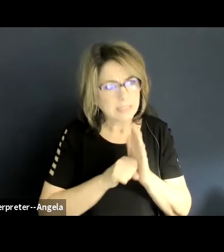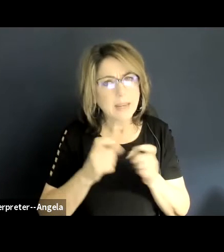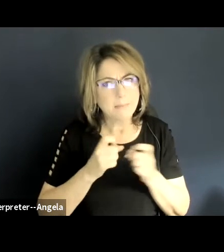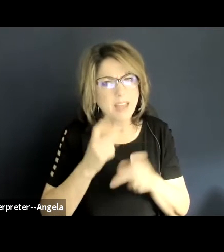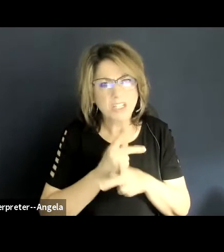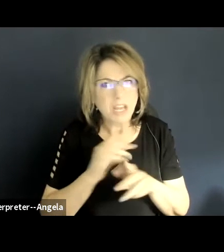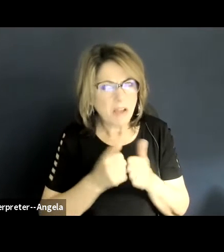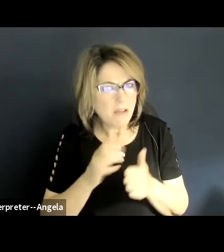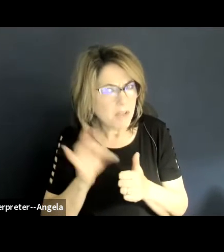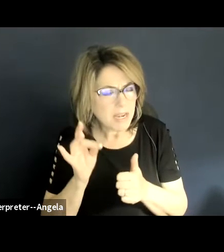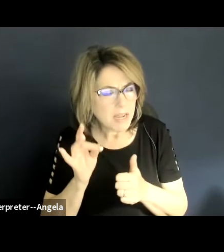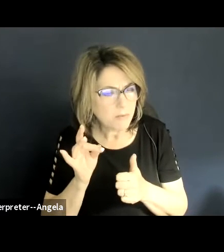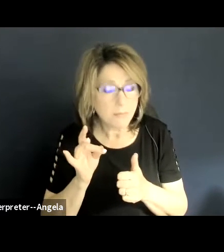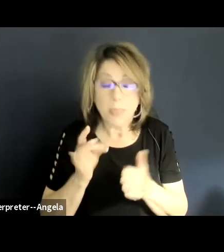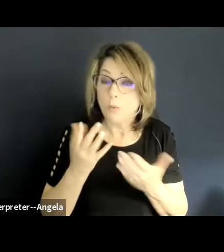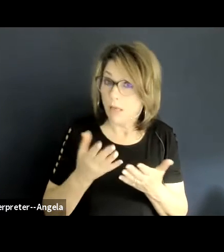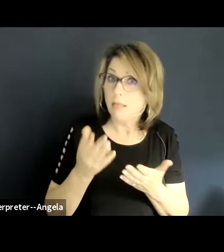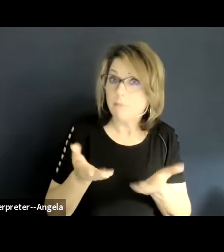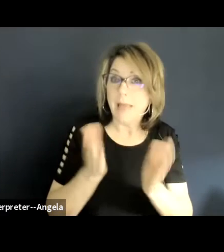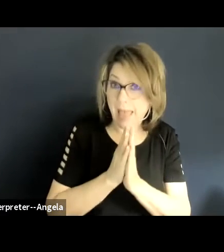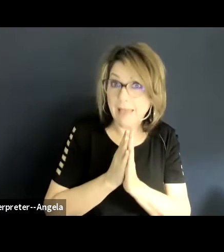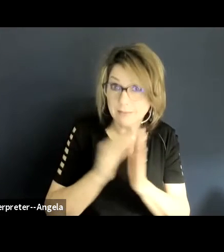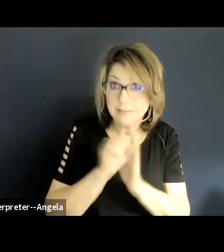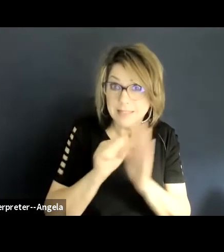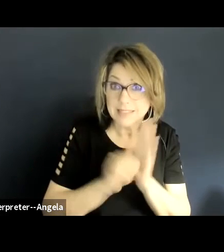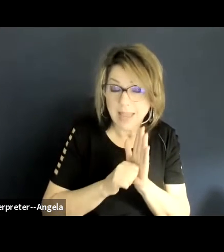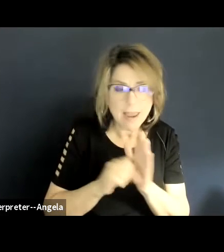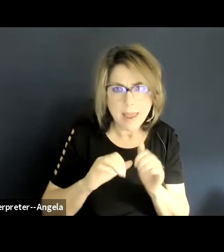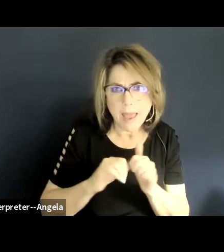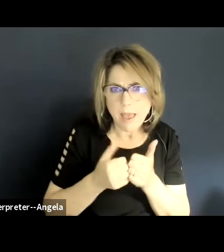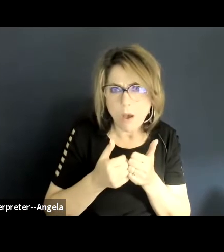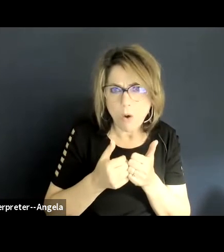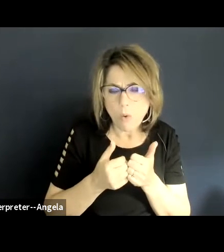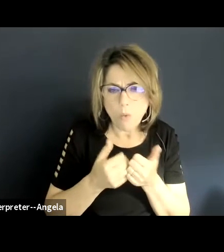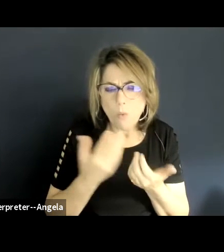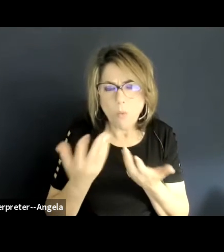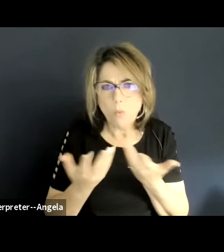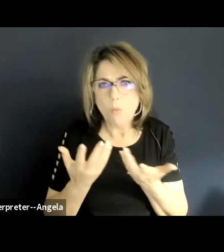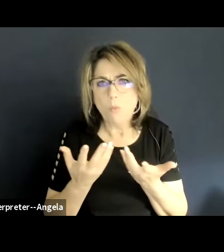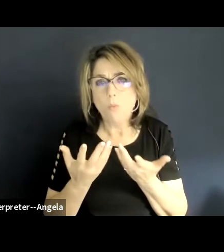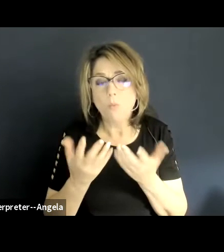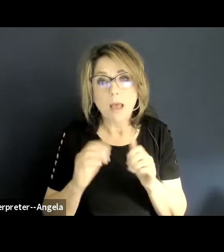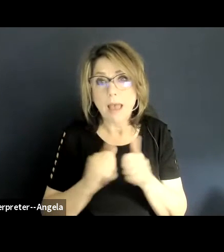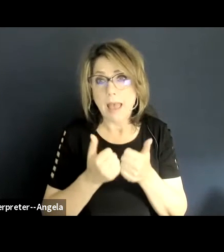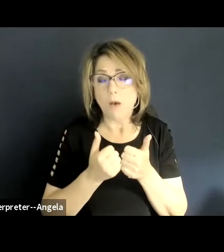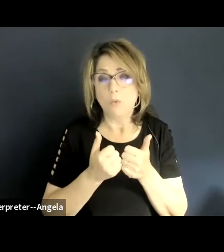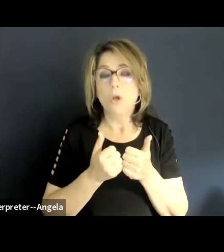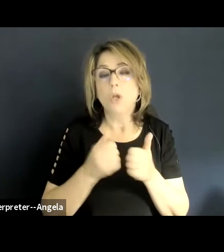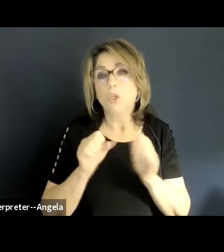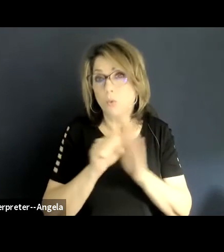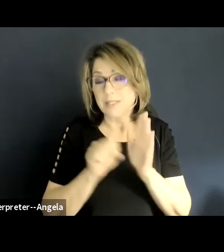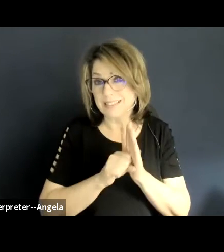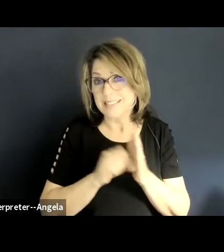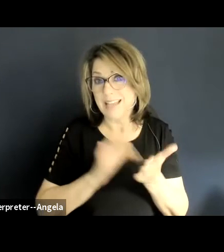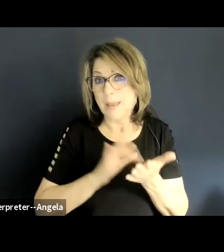can ask your state and how your state Medicaid agency, how